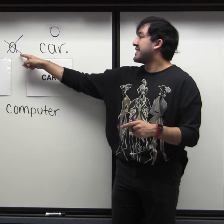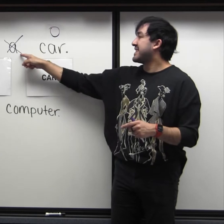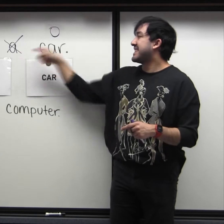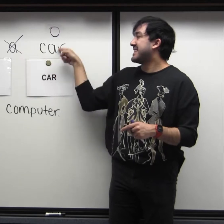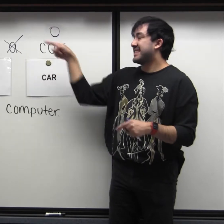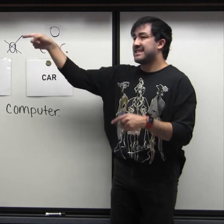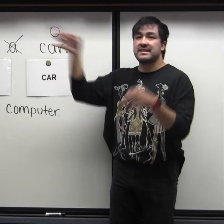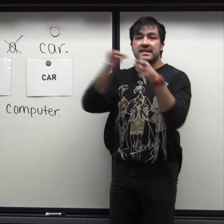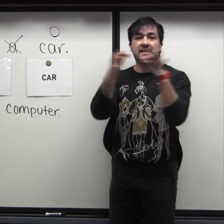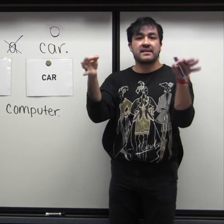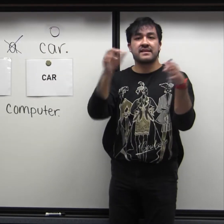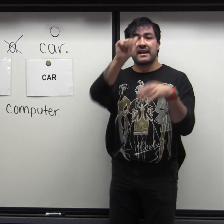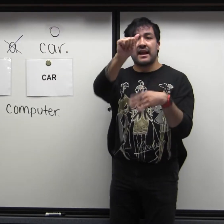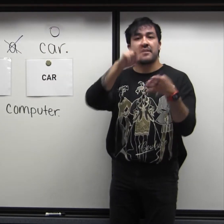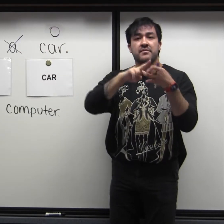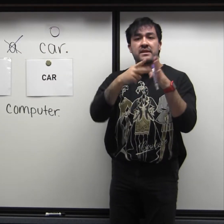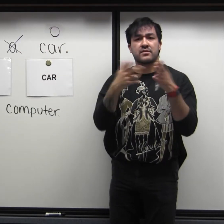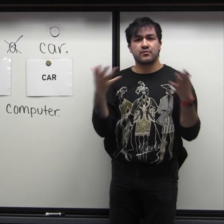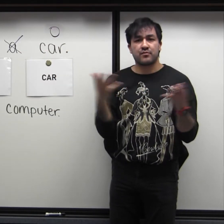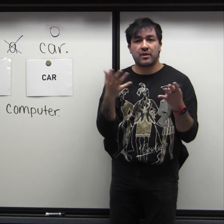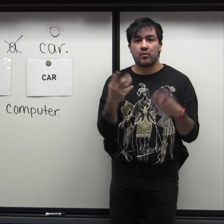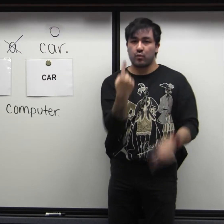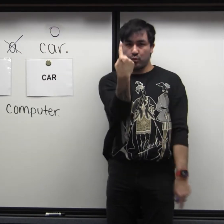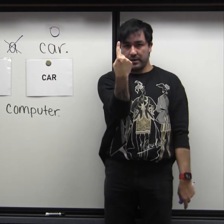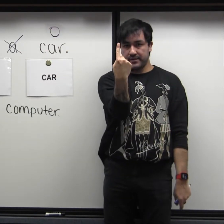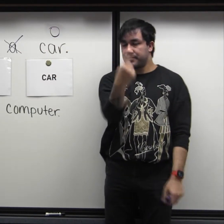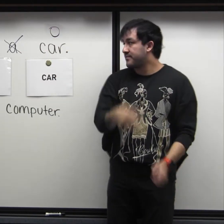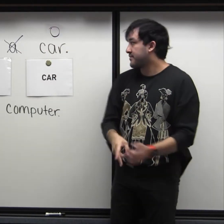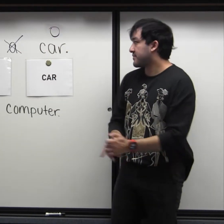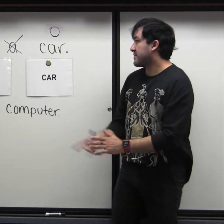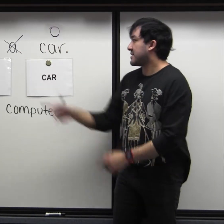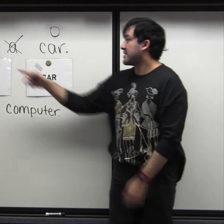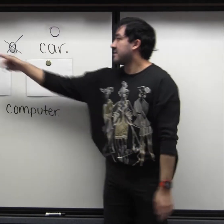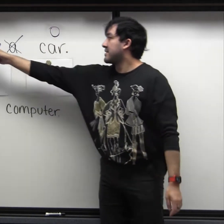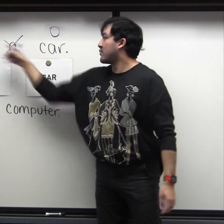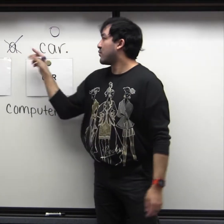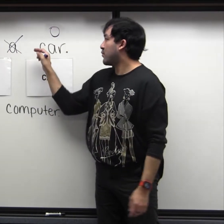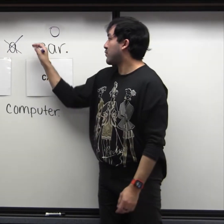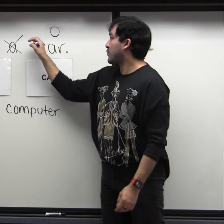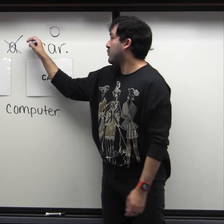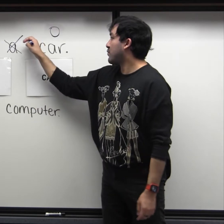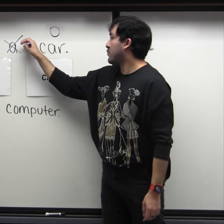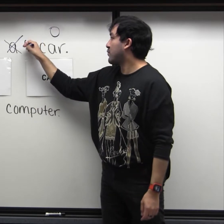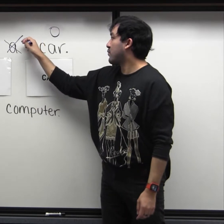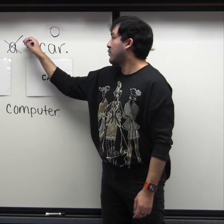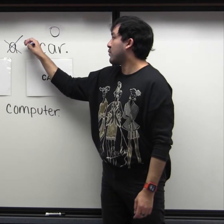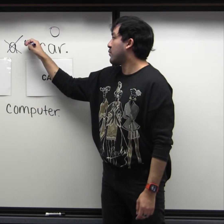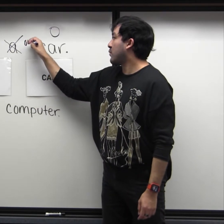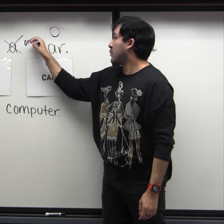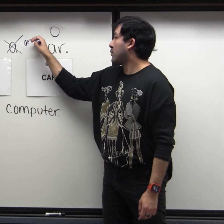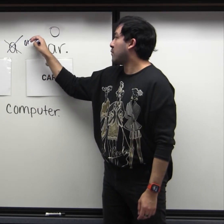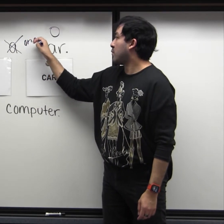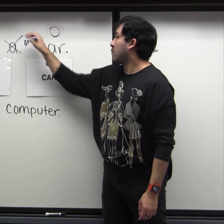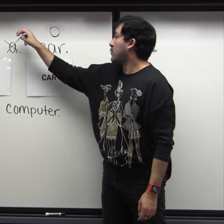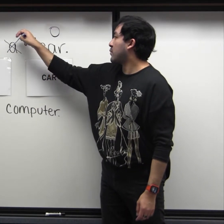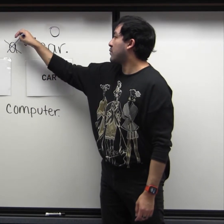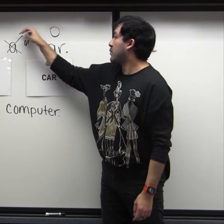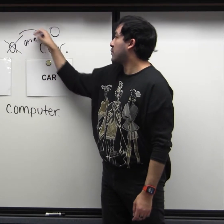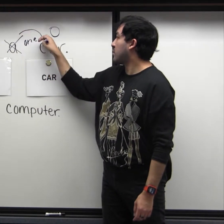Now, in this sentence, A is meaning a singular, like a car, one car. And